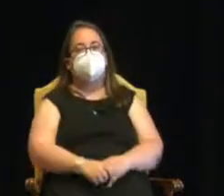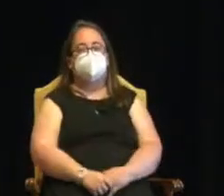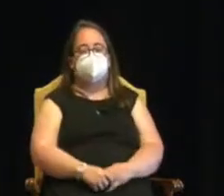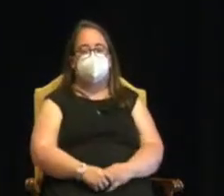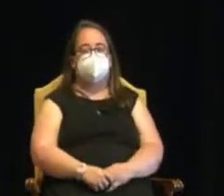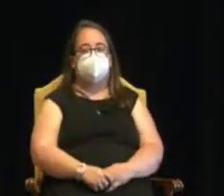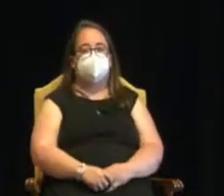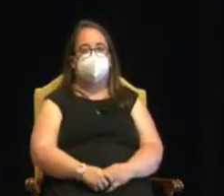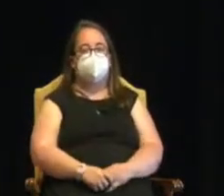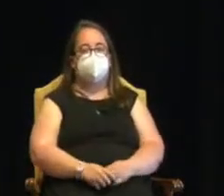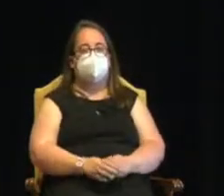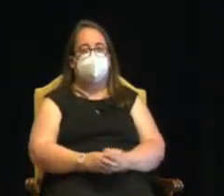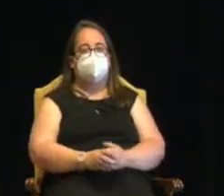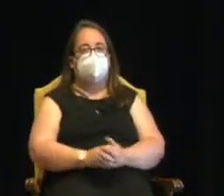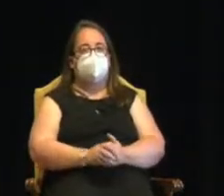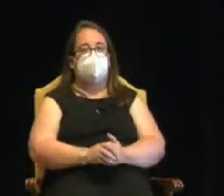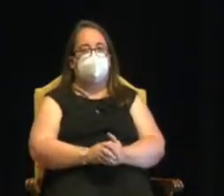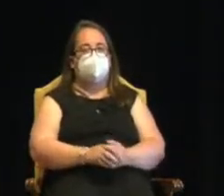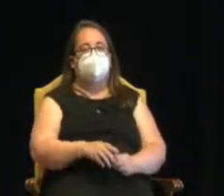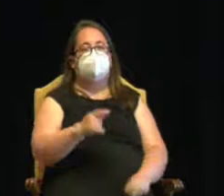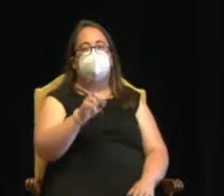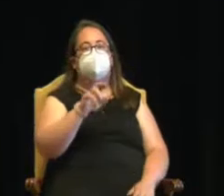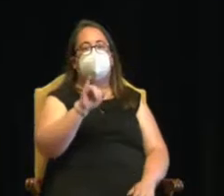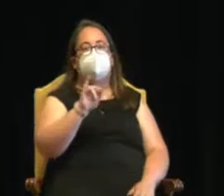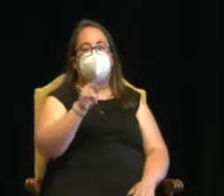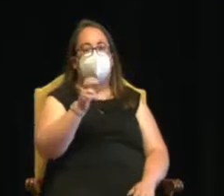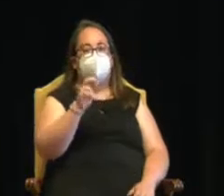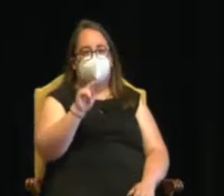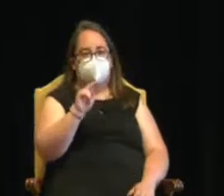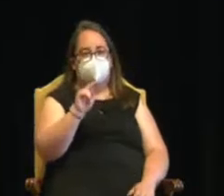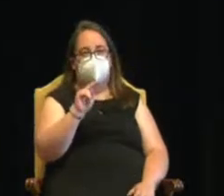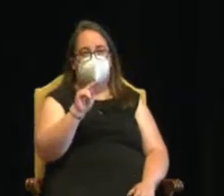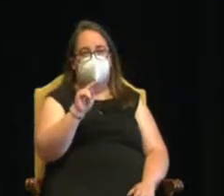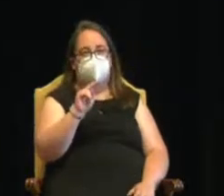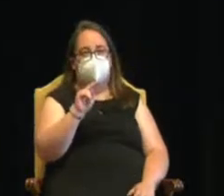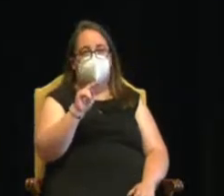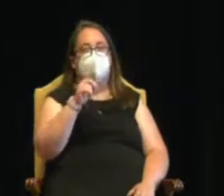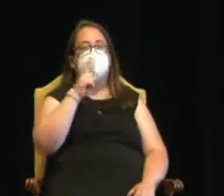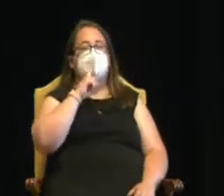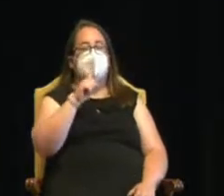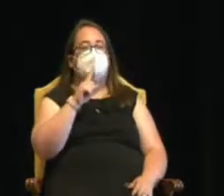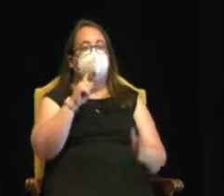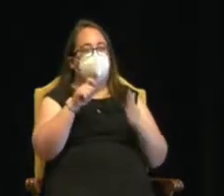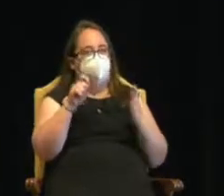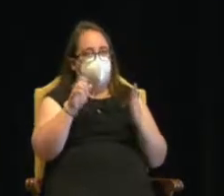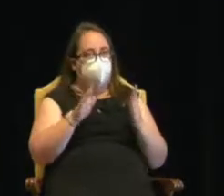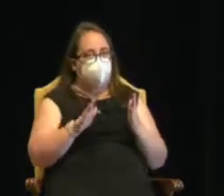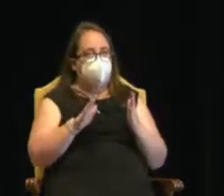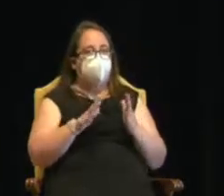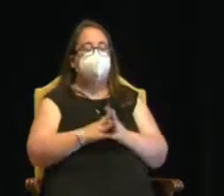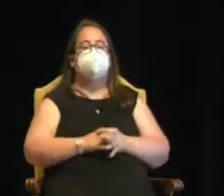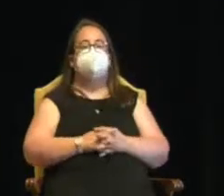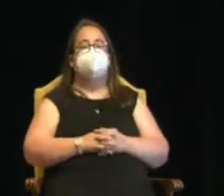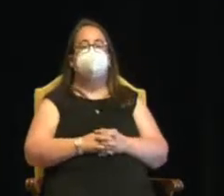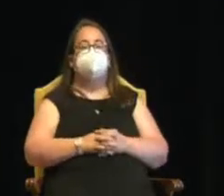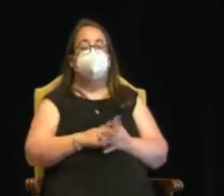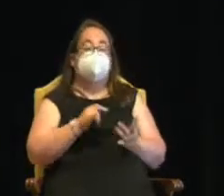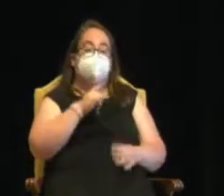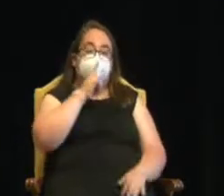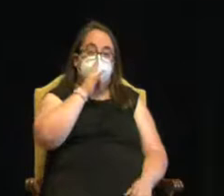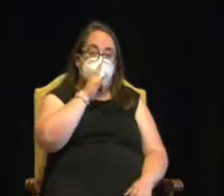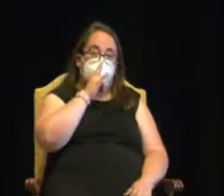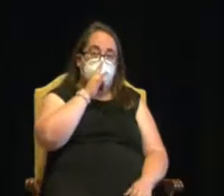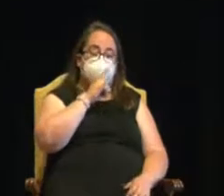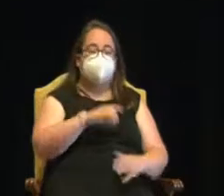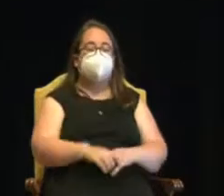it's significant that Gerry Anderson is a literary writer. It's significant that he's a snob.